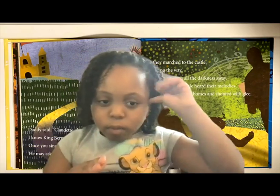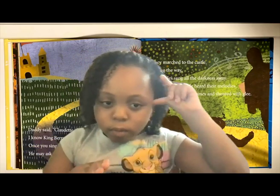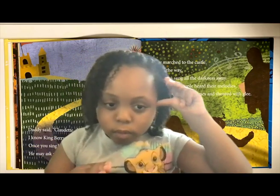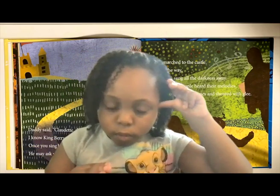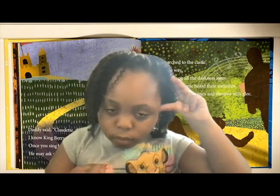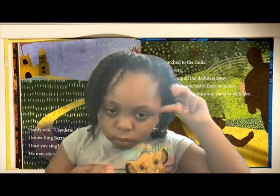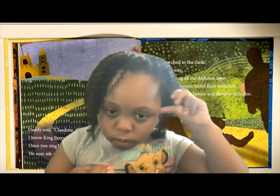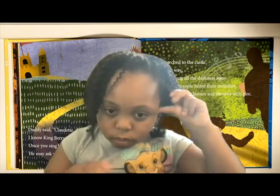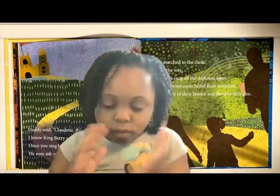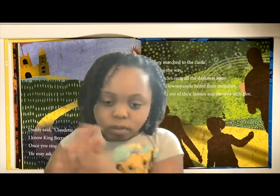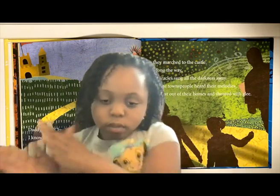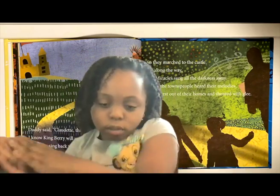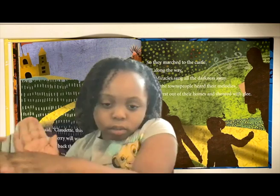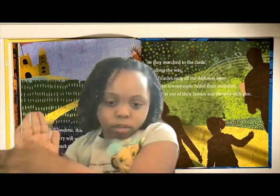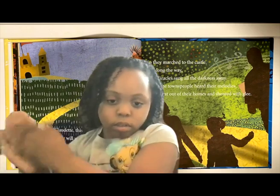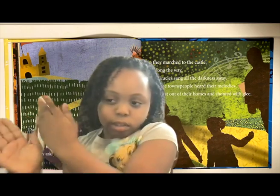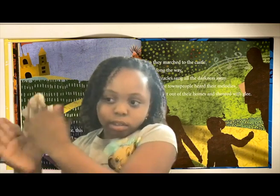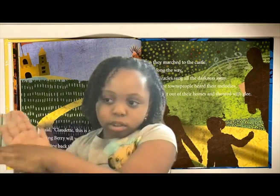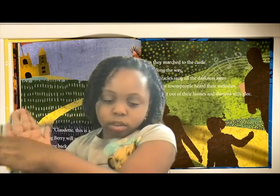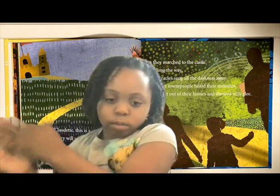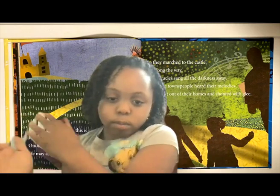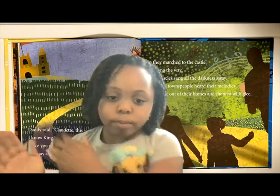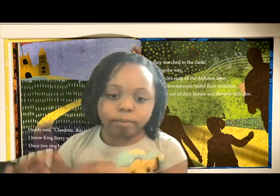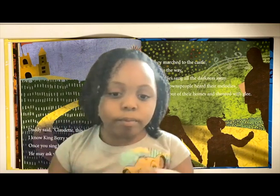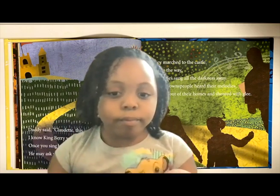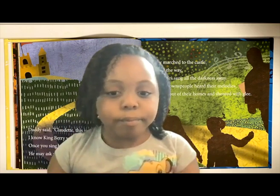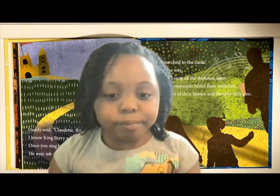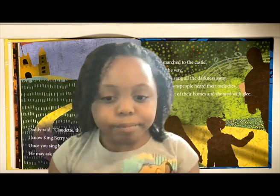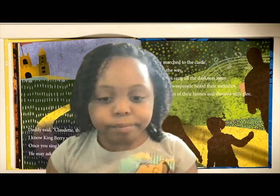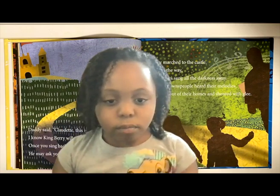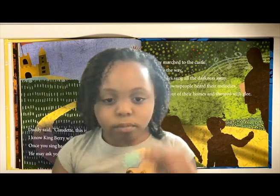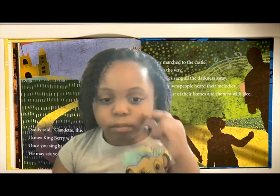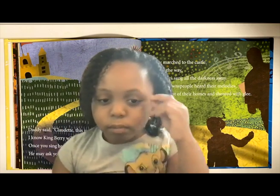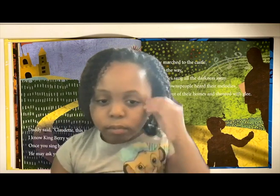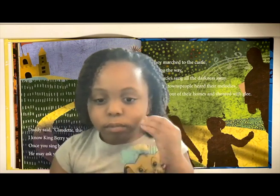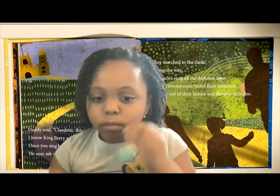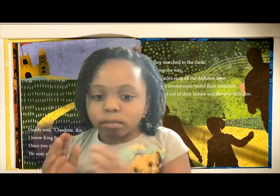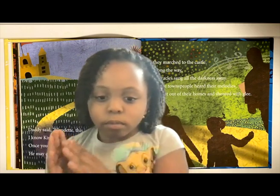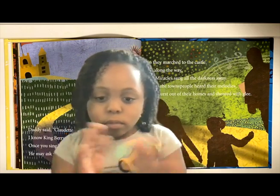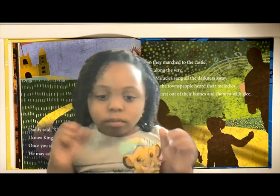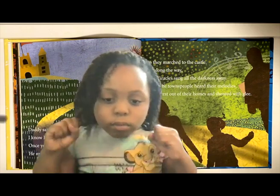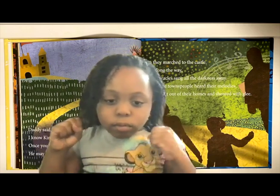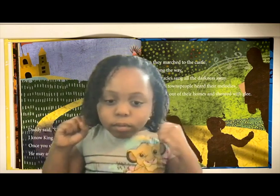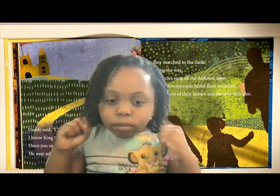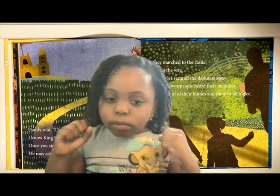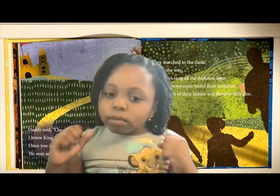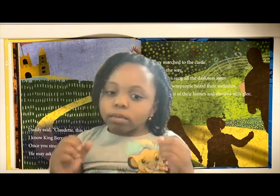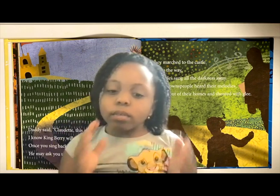you sing. Once you sing back the sunshine and bring back the light, he may ask you to kneel and make you a